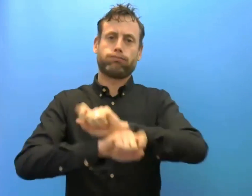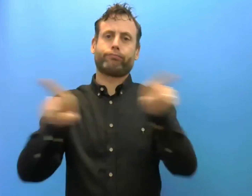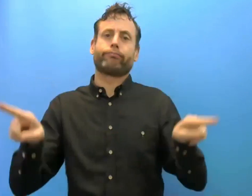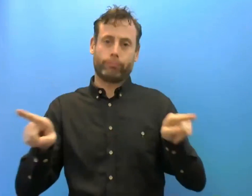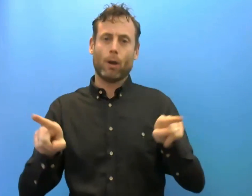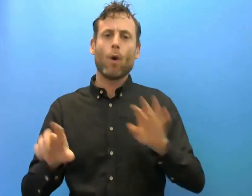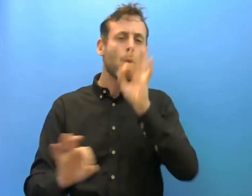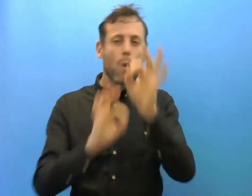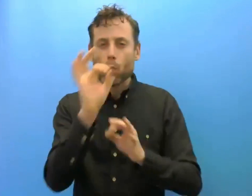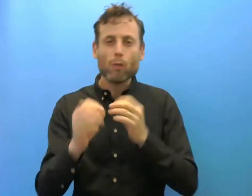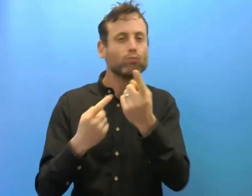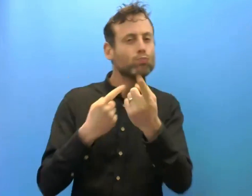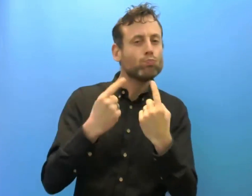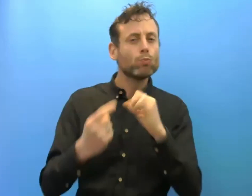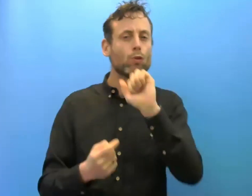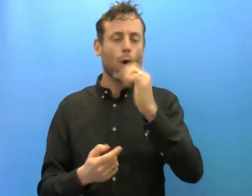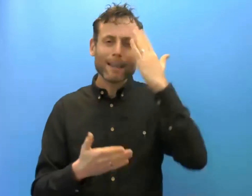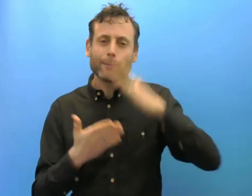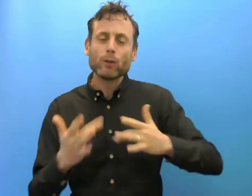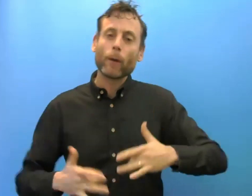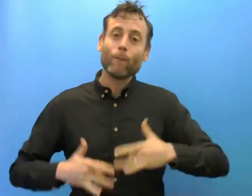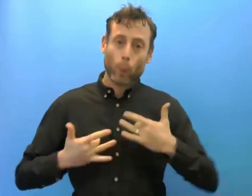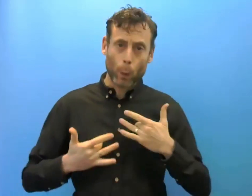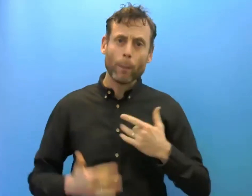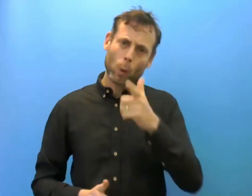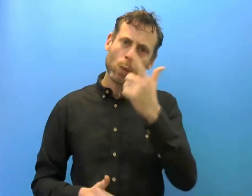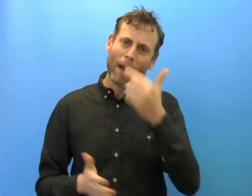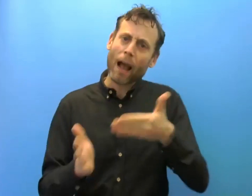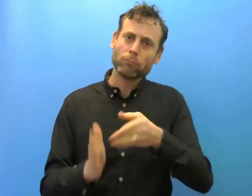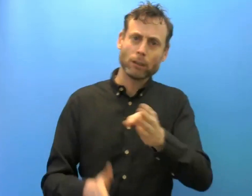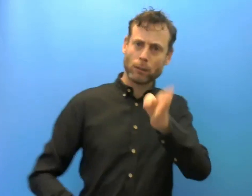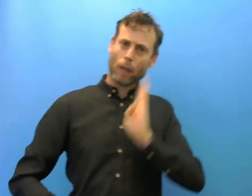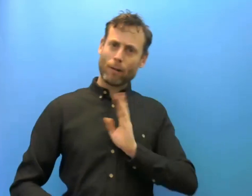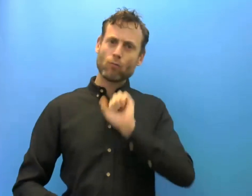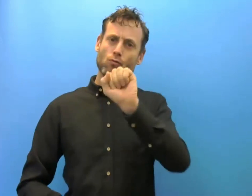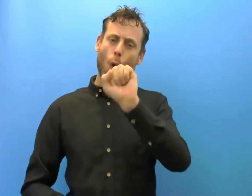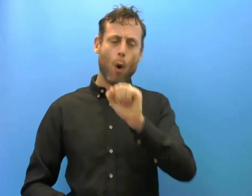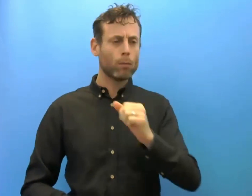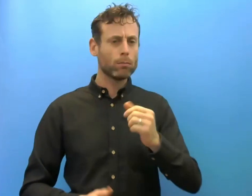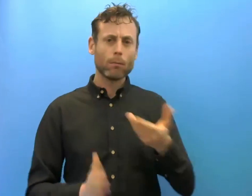the events, but do feel free to send personal feedback to